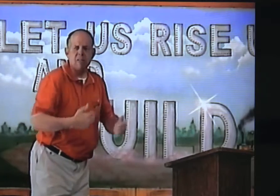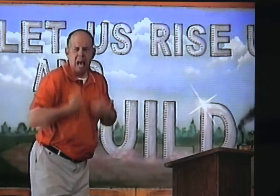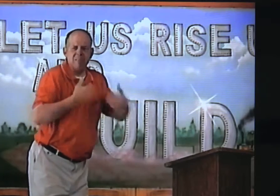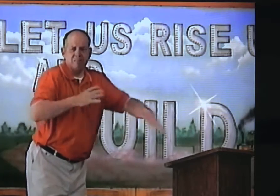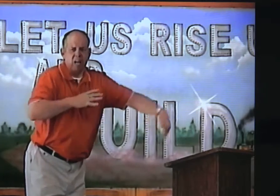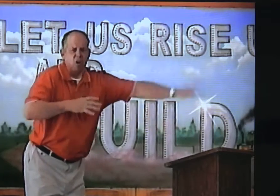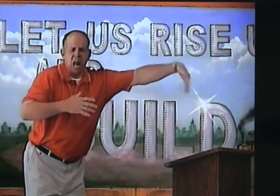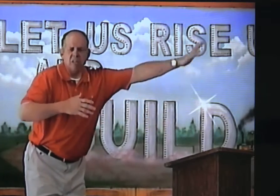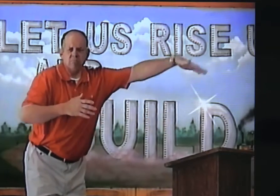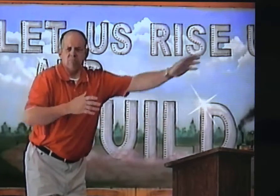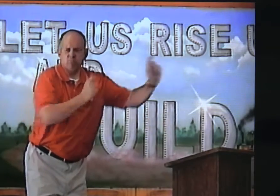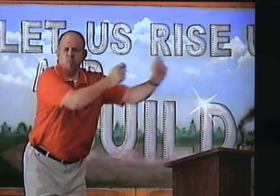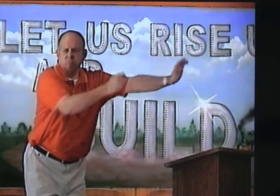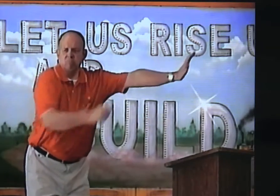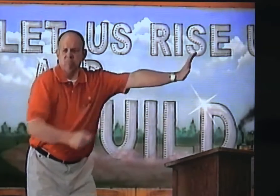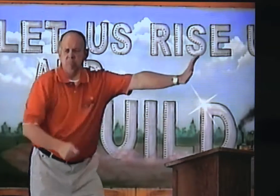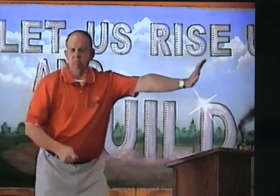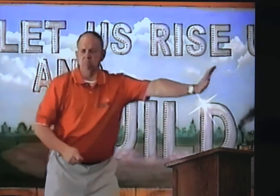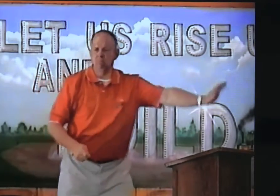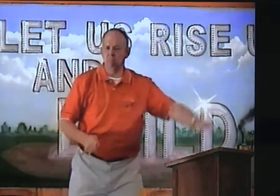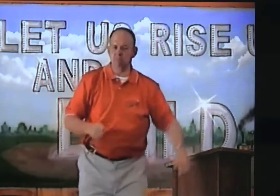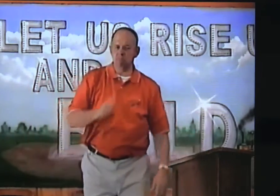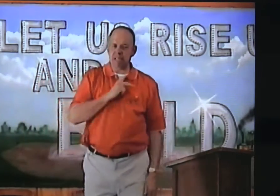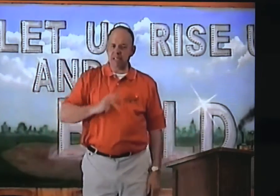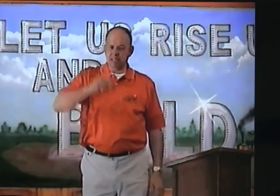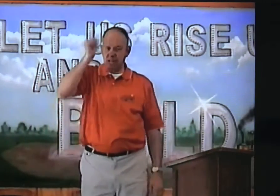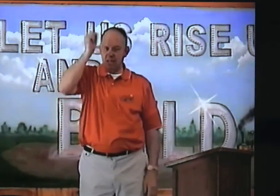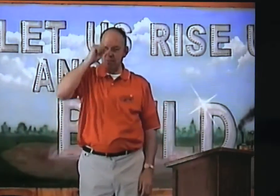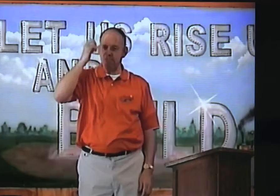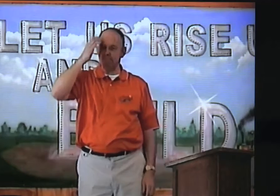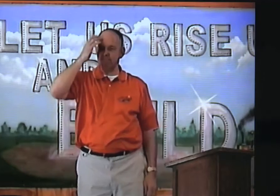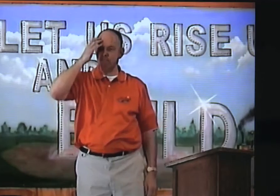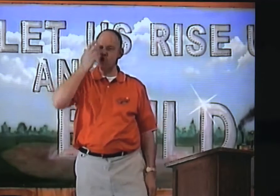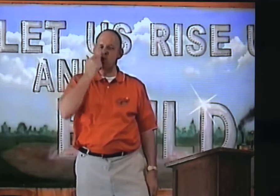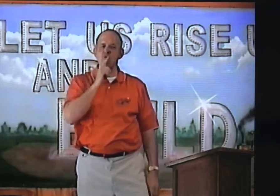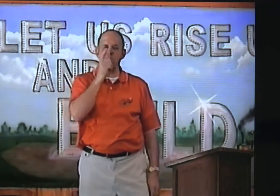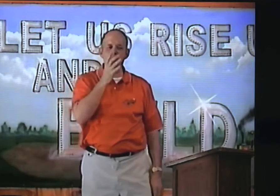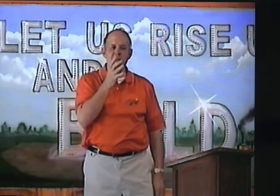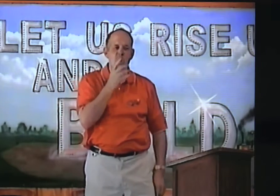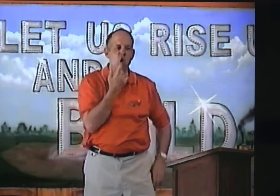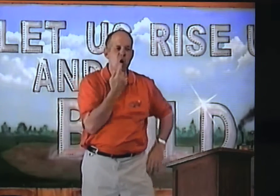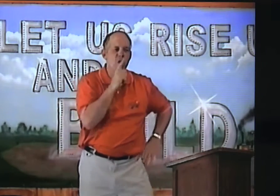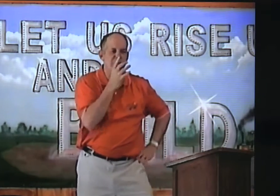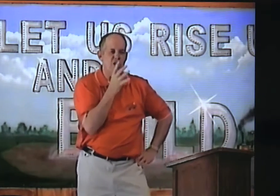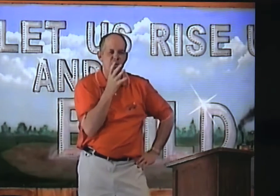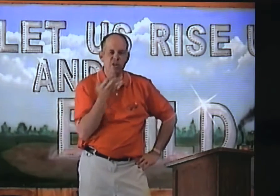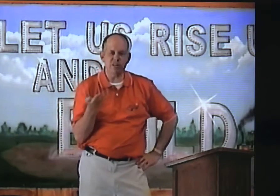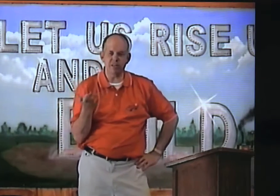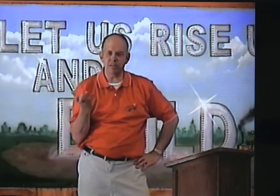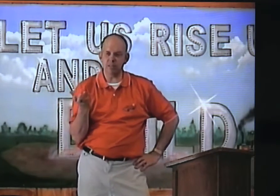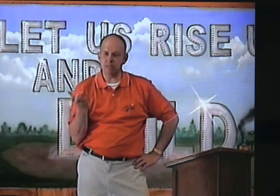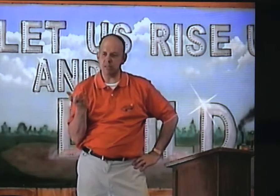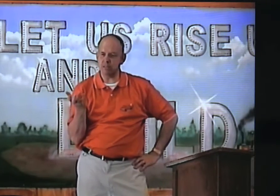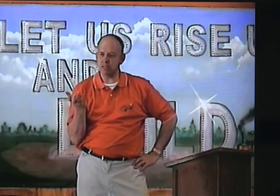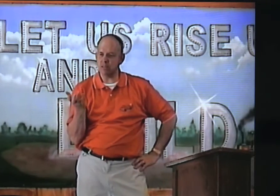kill the baby. That's fine. And the king's wisdom, he knew that who the true mother was. Who's the true